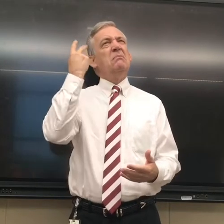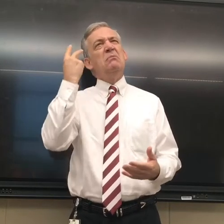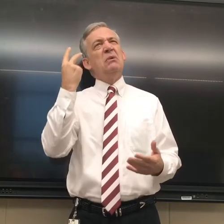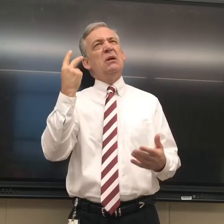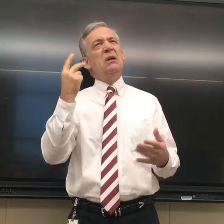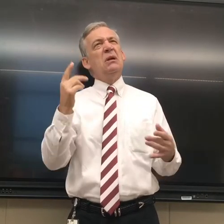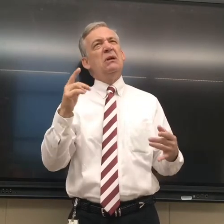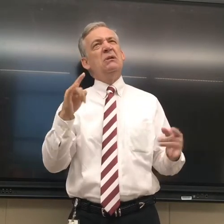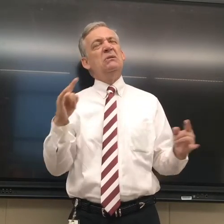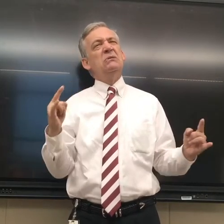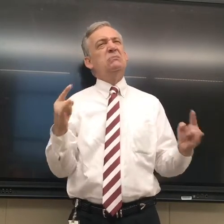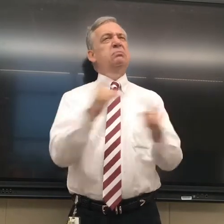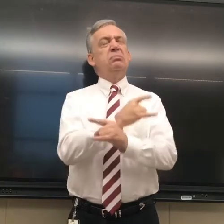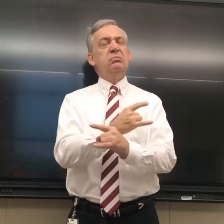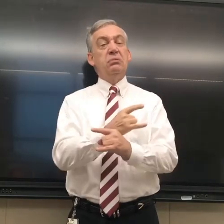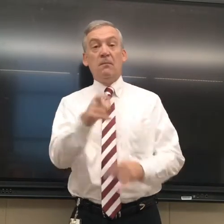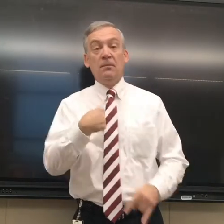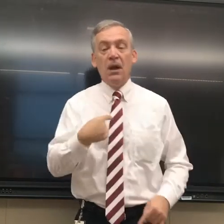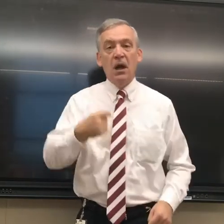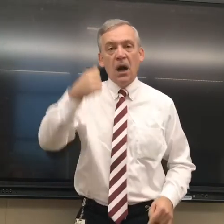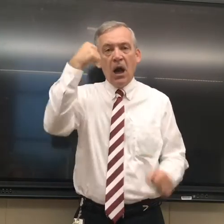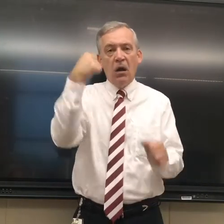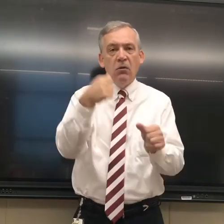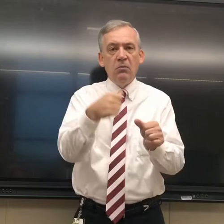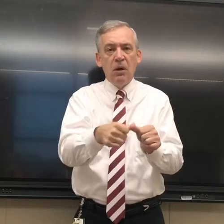of sunny yellow against the dust.